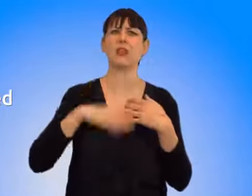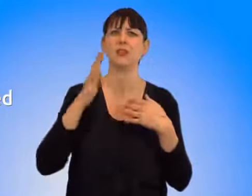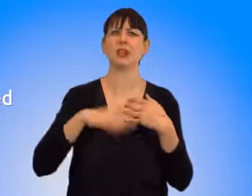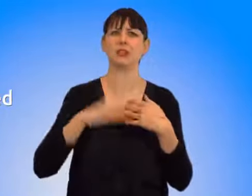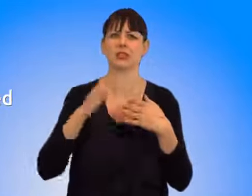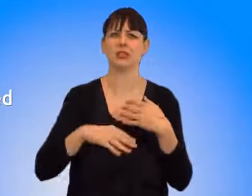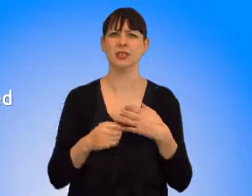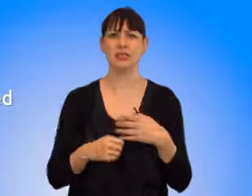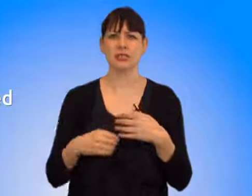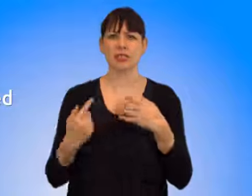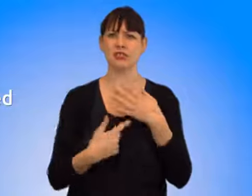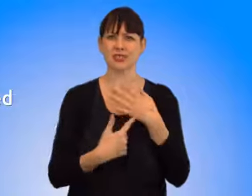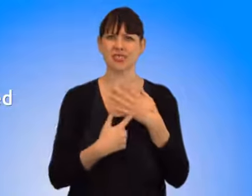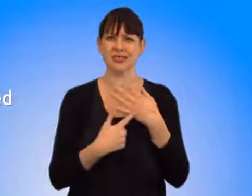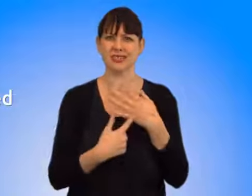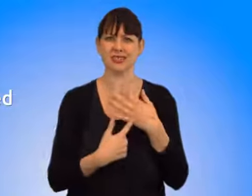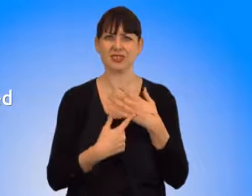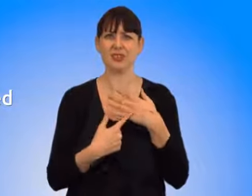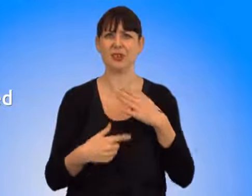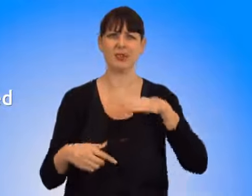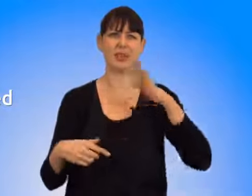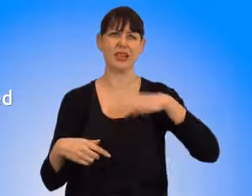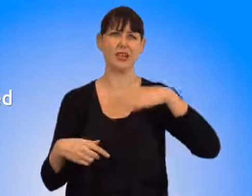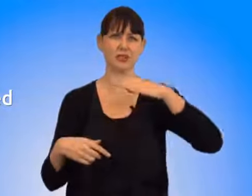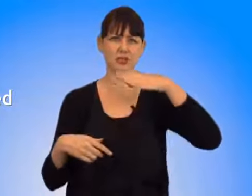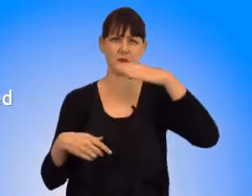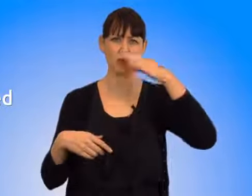very hot. And your skin starts to feel really hot too.